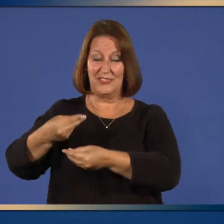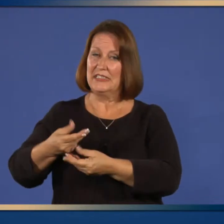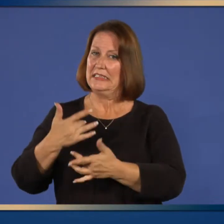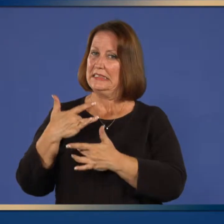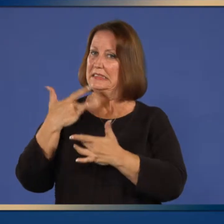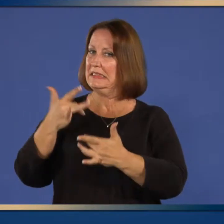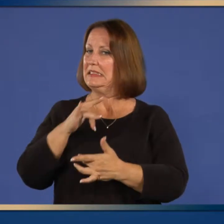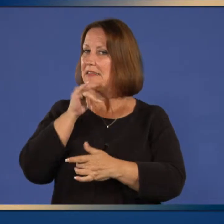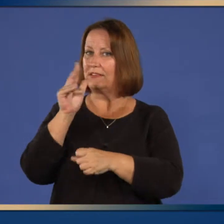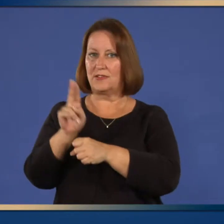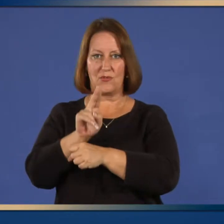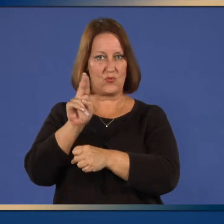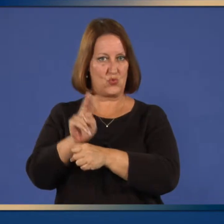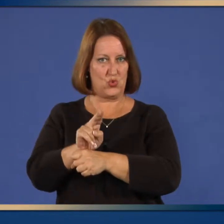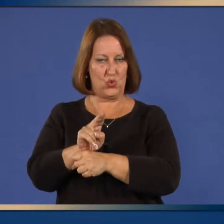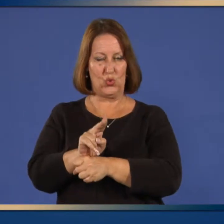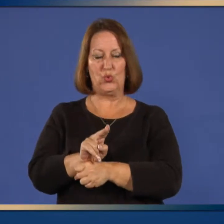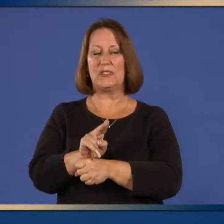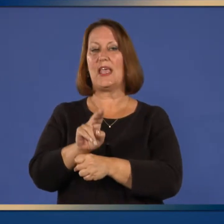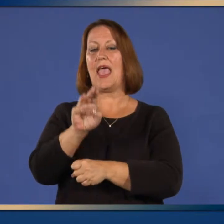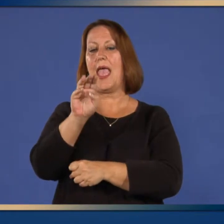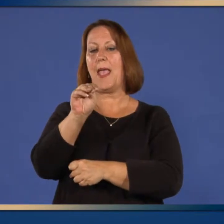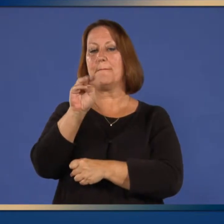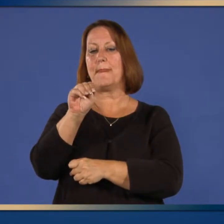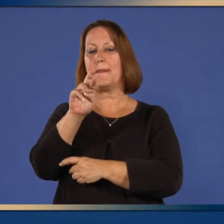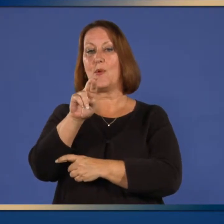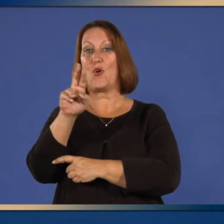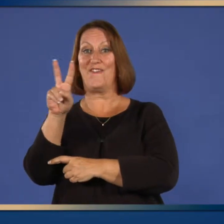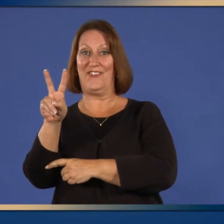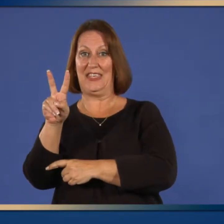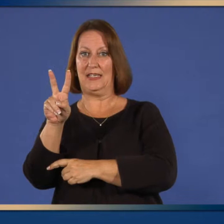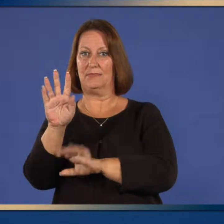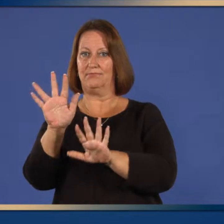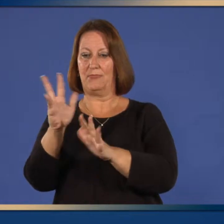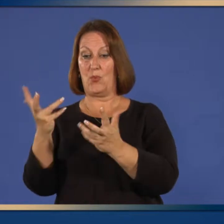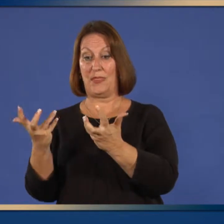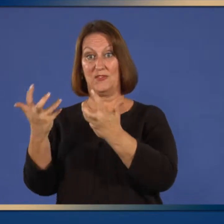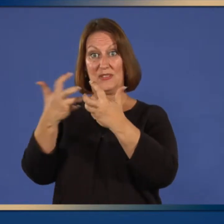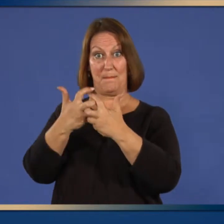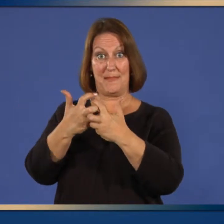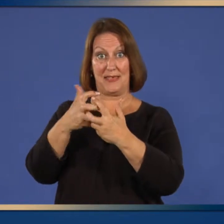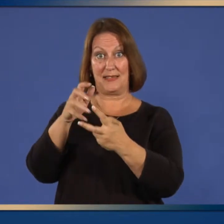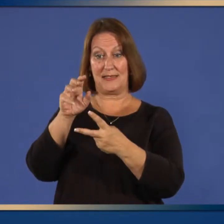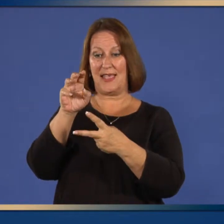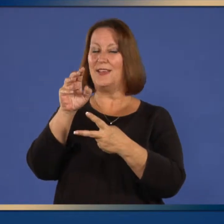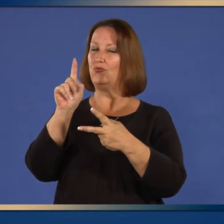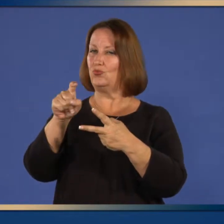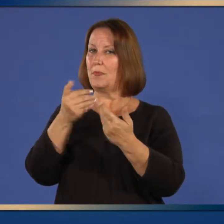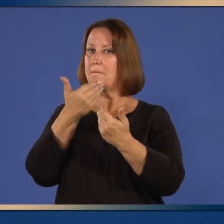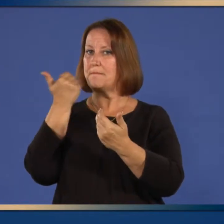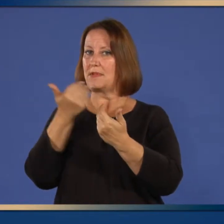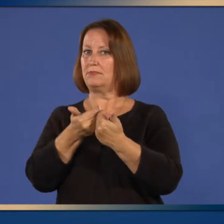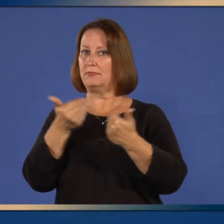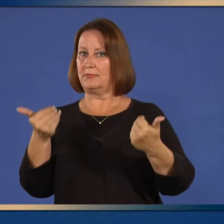They should receive separate MMR and VAR vaccines.